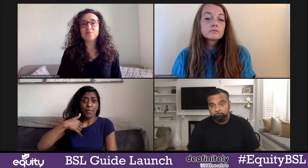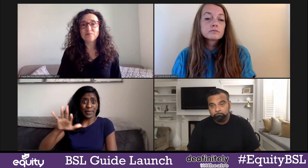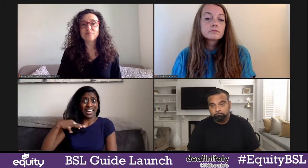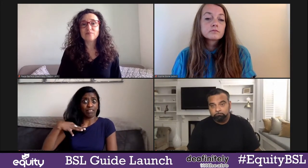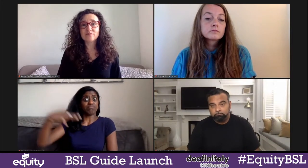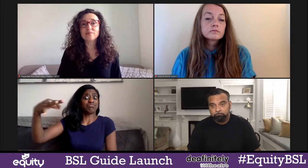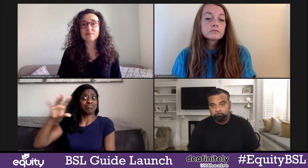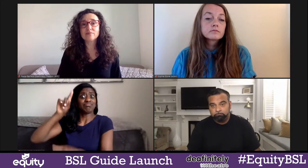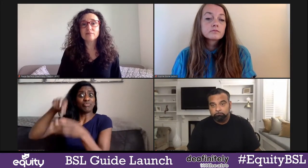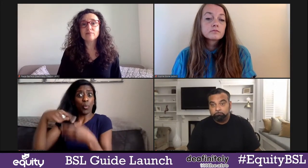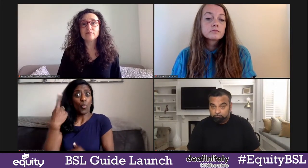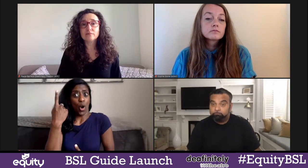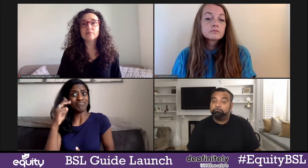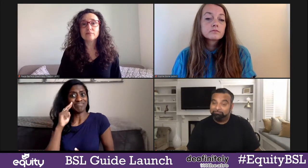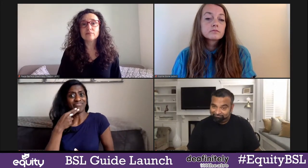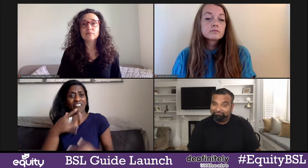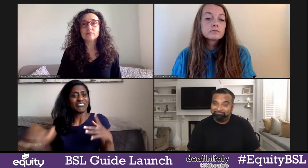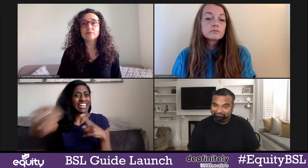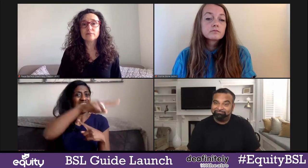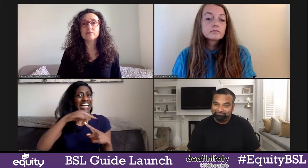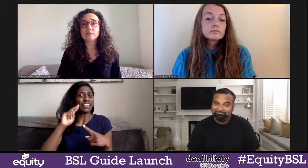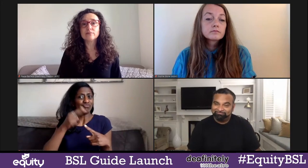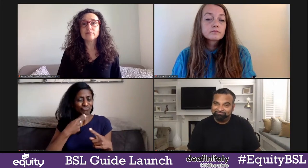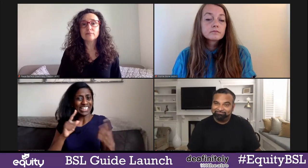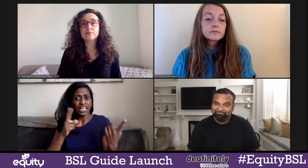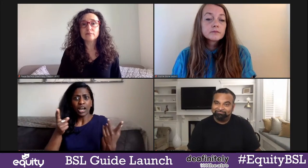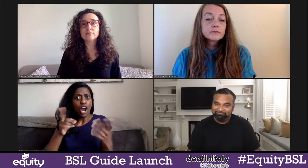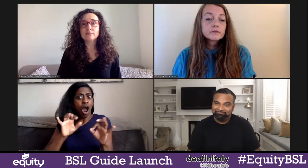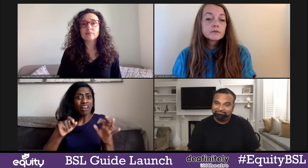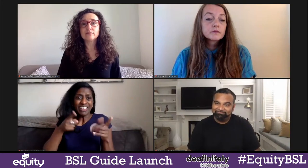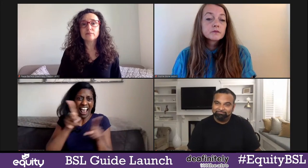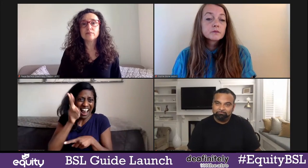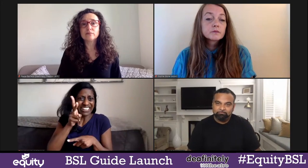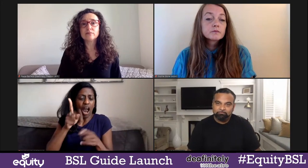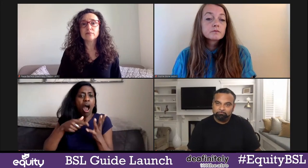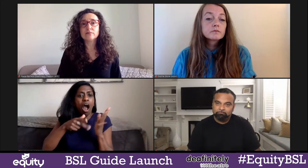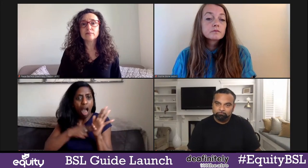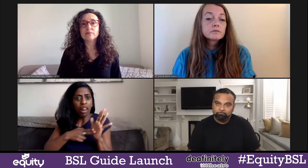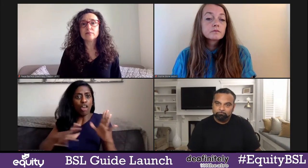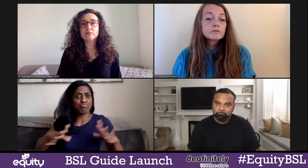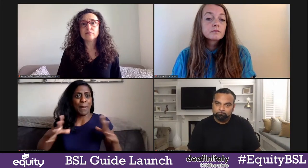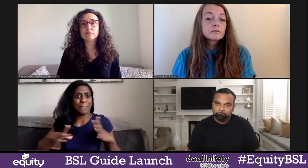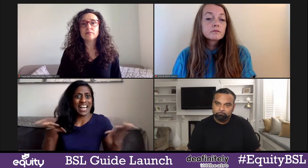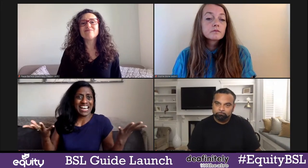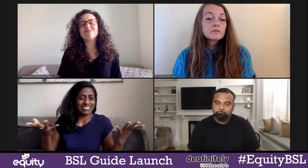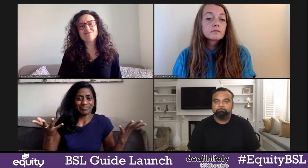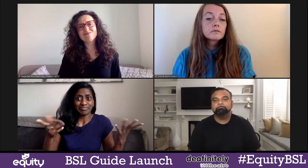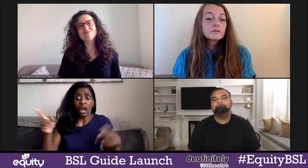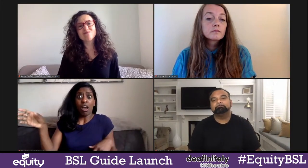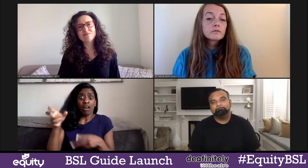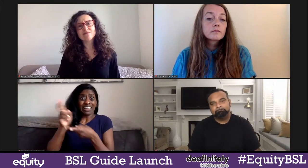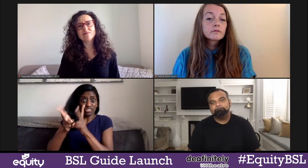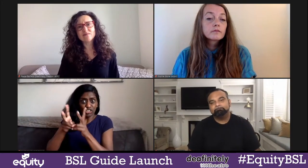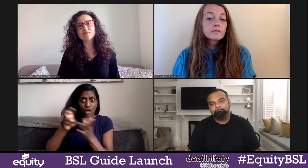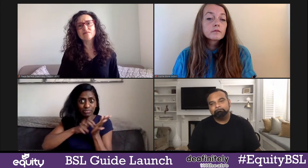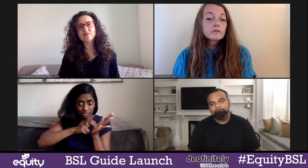in very reputable theatres where I've been invited to join as a deaf actor amongst a hearing ensemble, and they're often